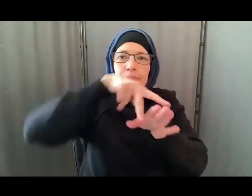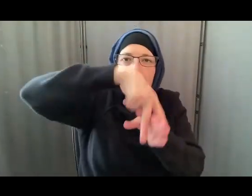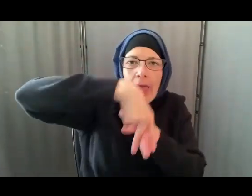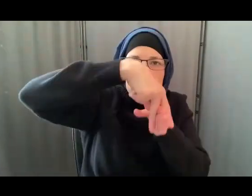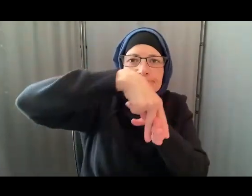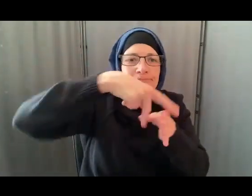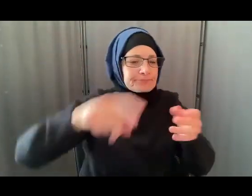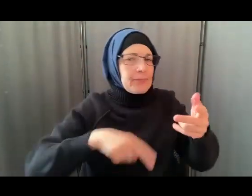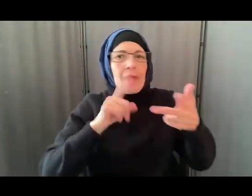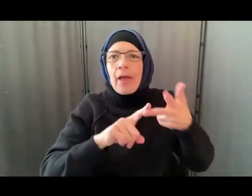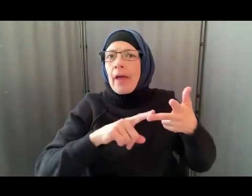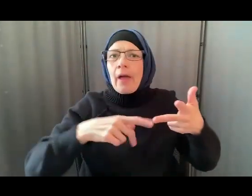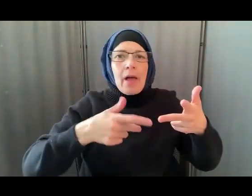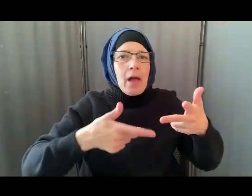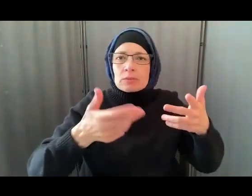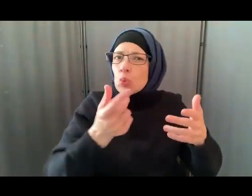munition, everything.